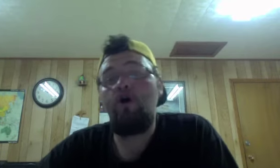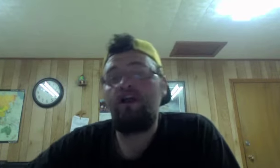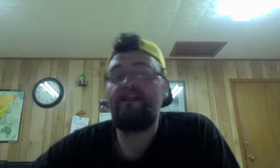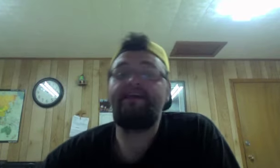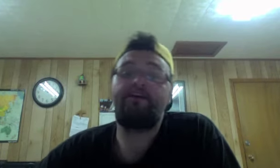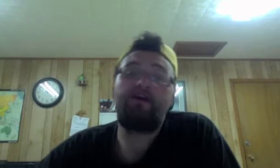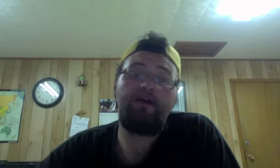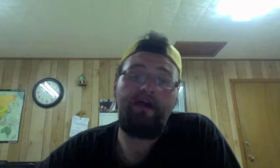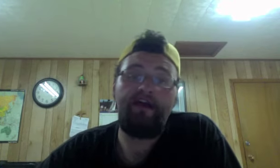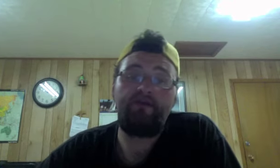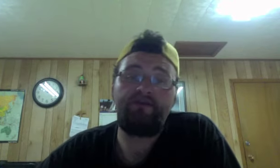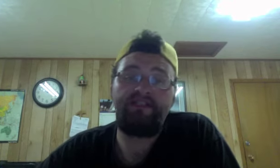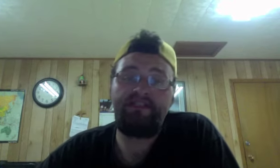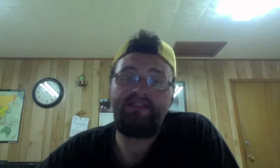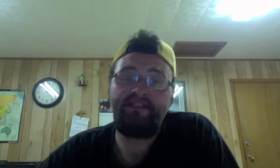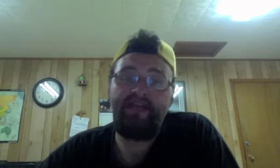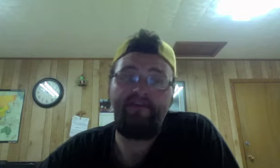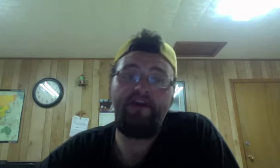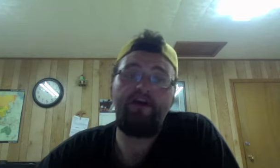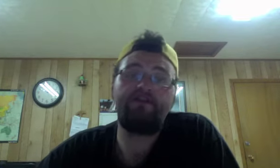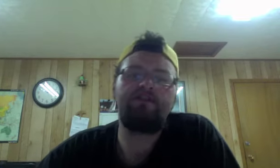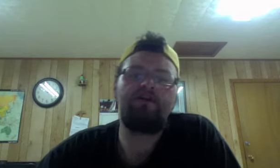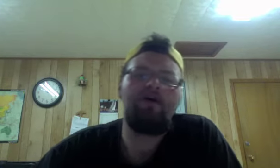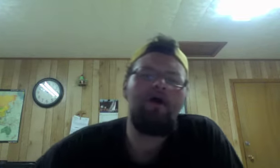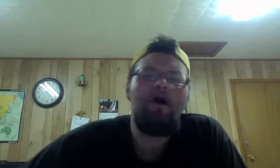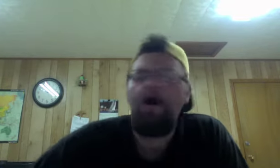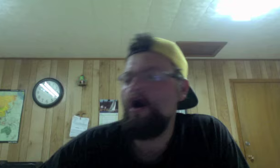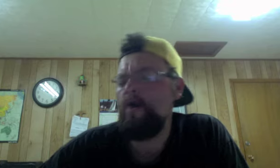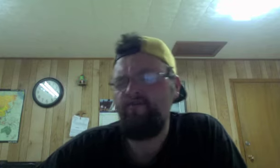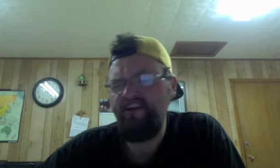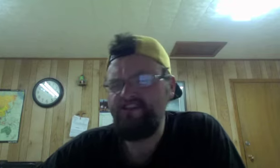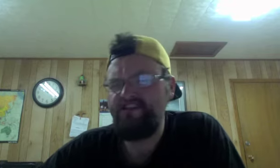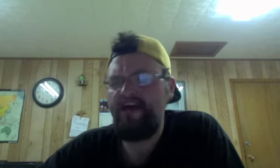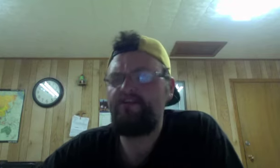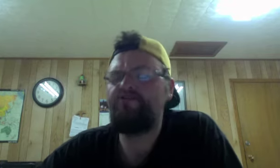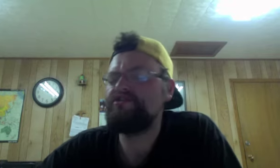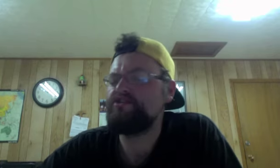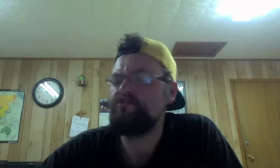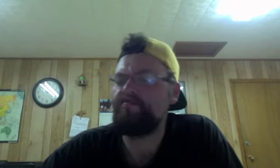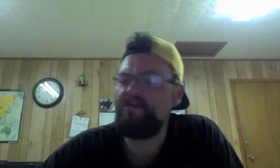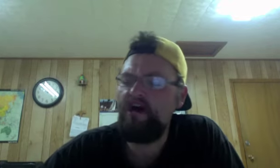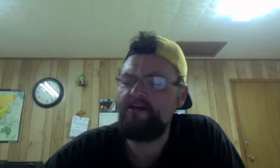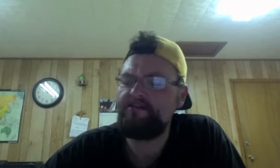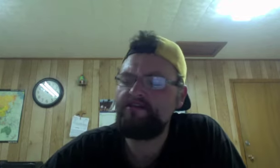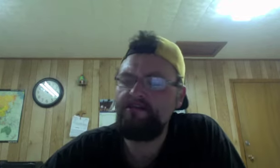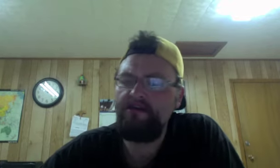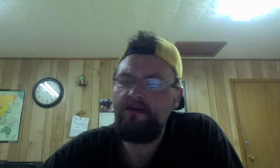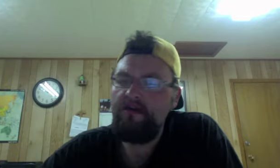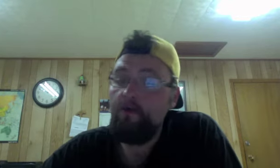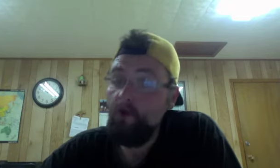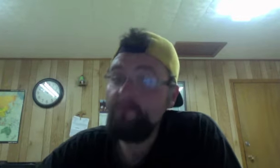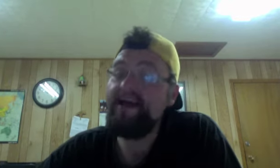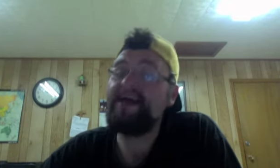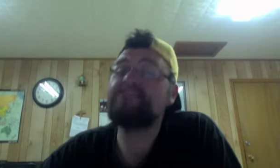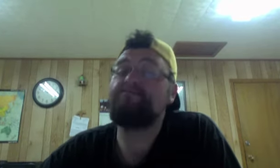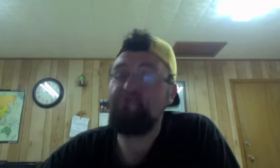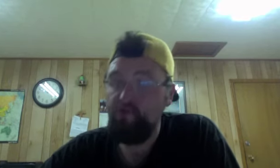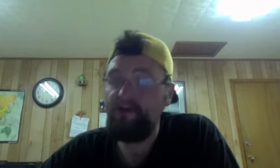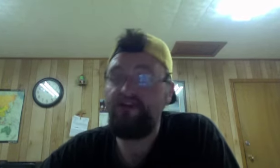leader in our receiving yards um very interesting how they do this this week because Winnipeg has a pretty good